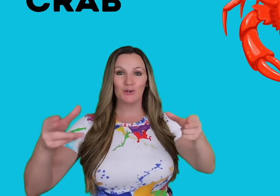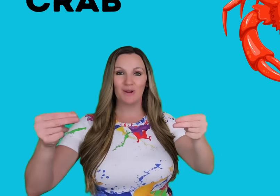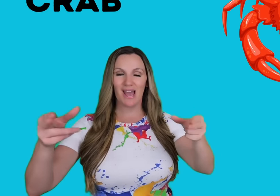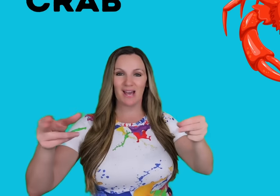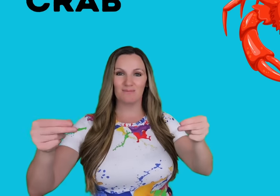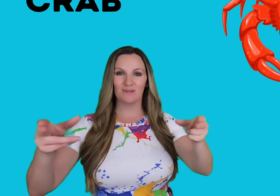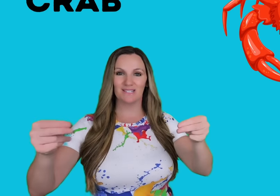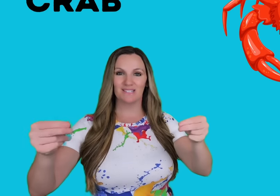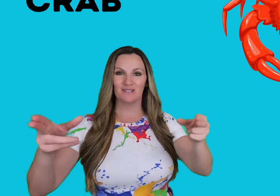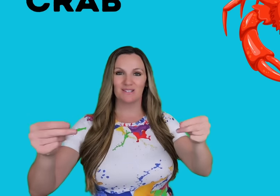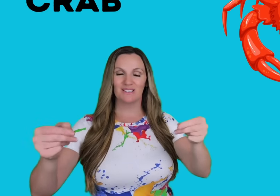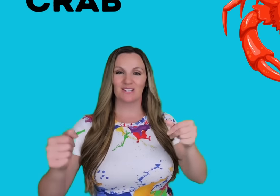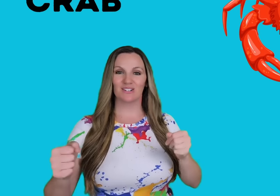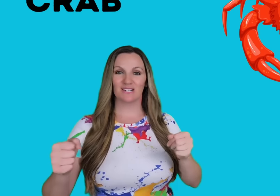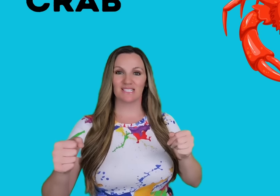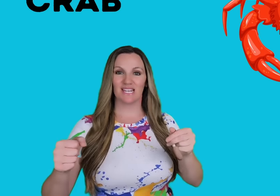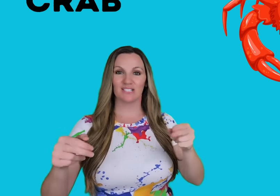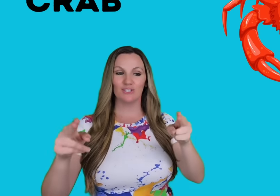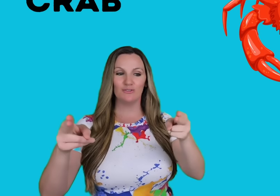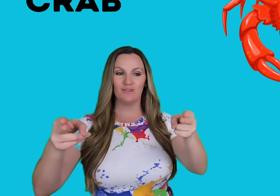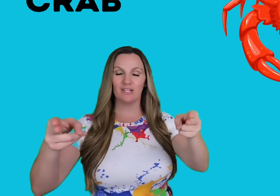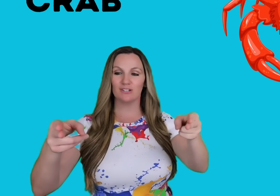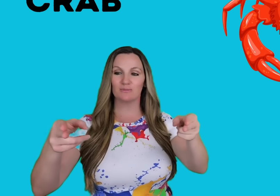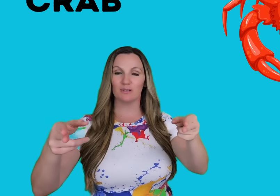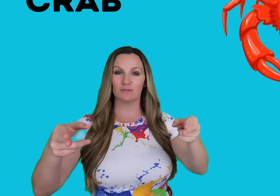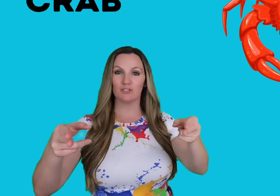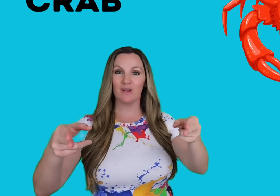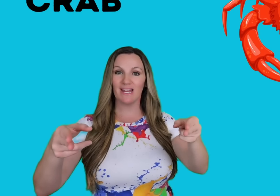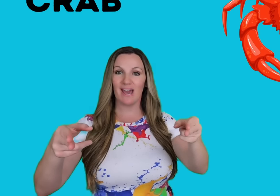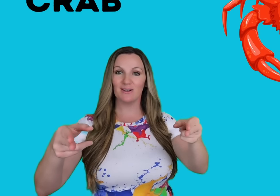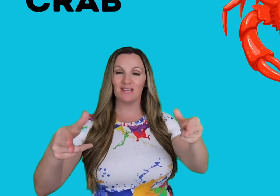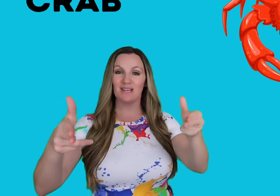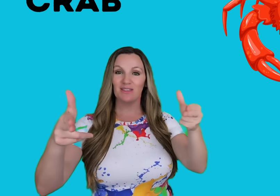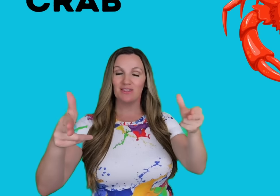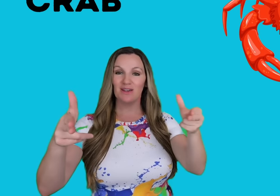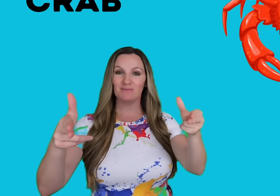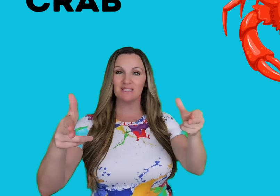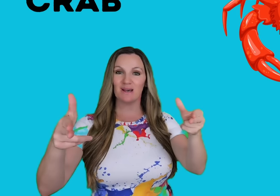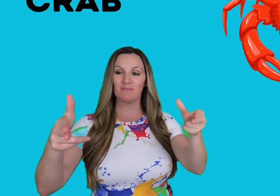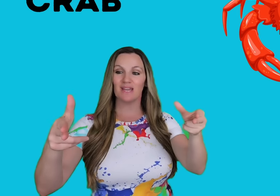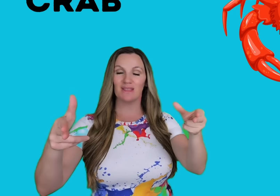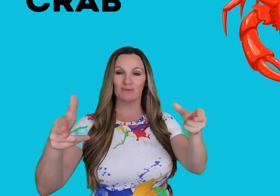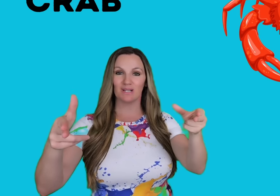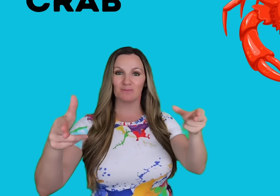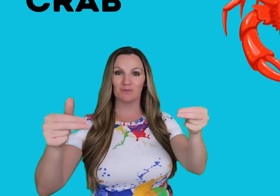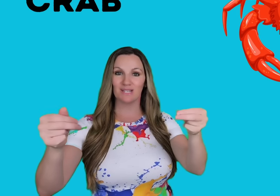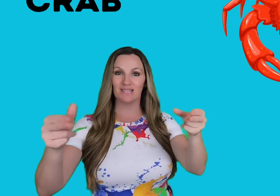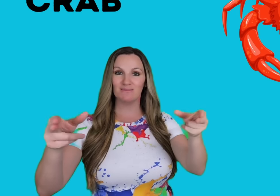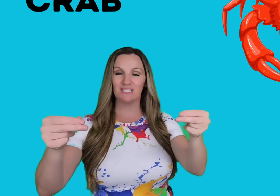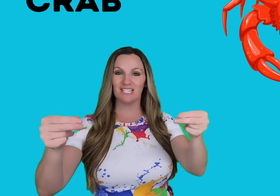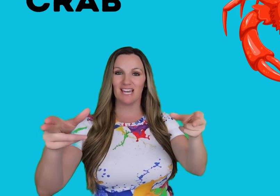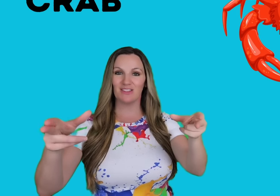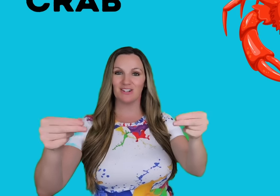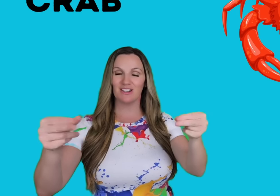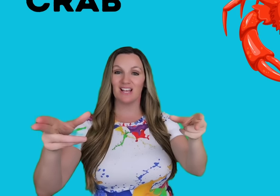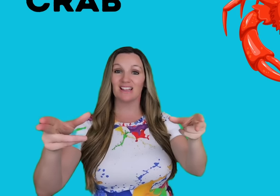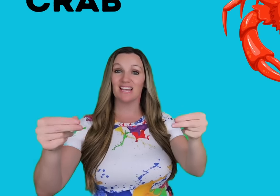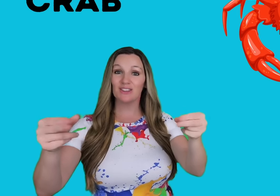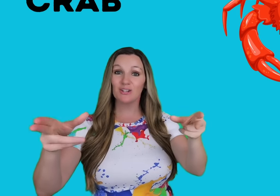Crab. You're going to take two fingers, put them straight out, thumbs up, and then we're going to bring them together like they're